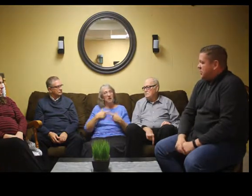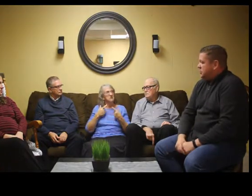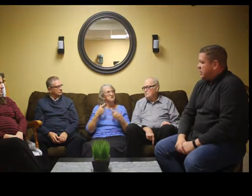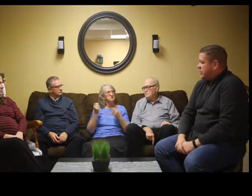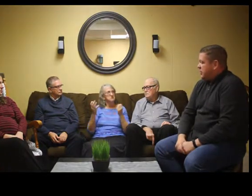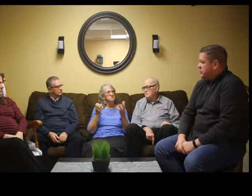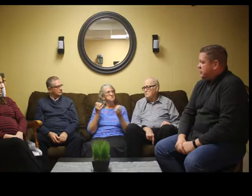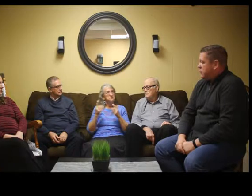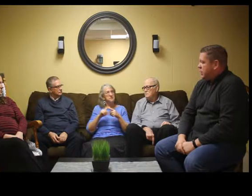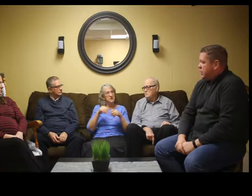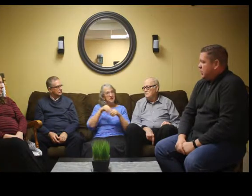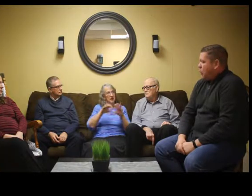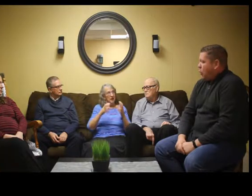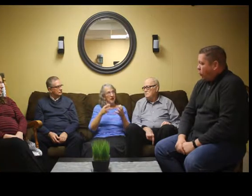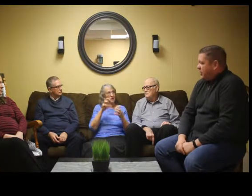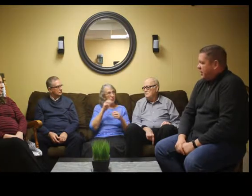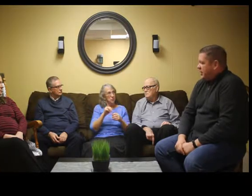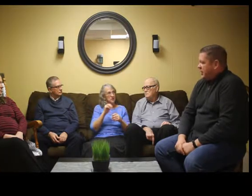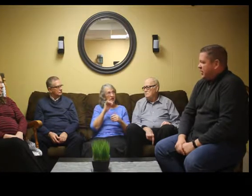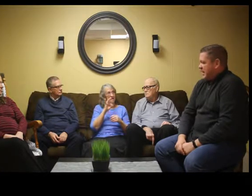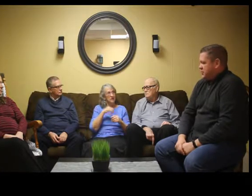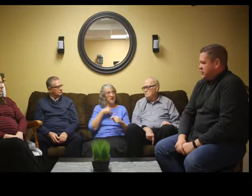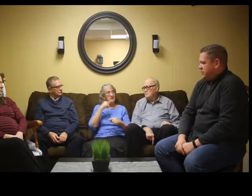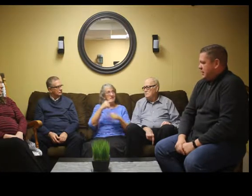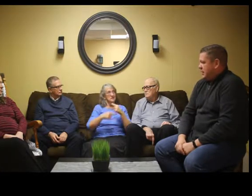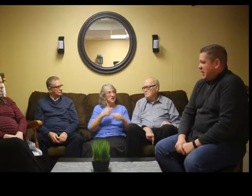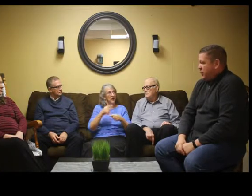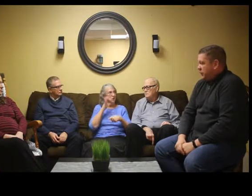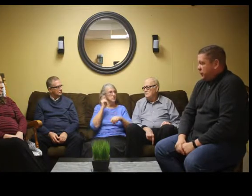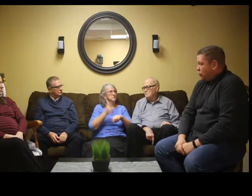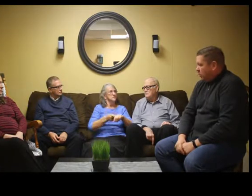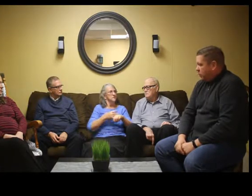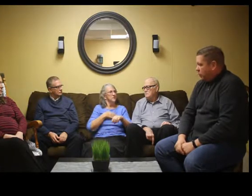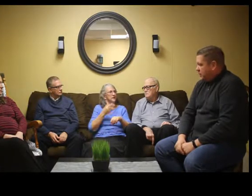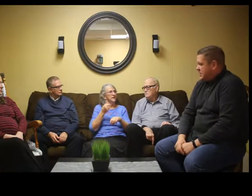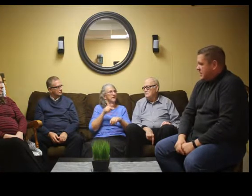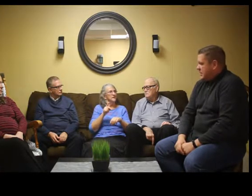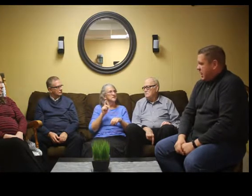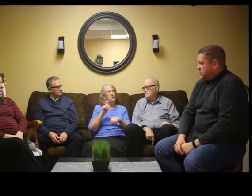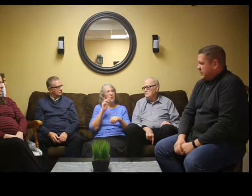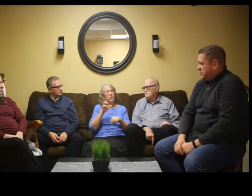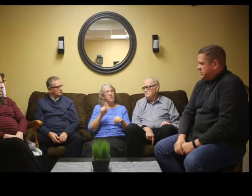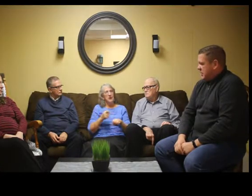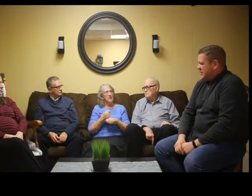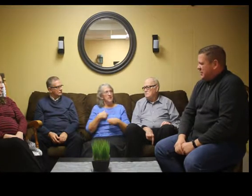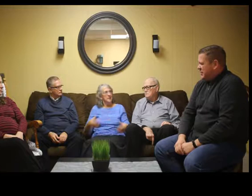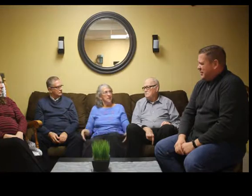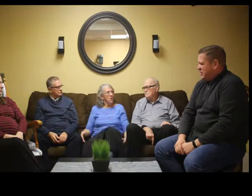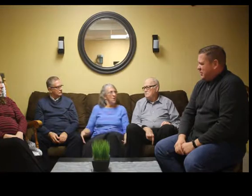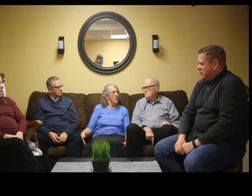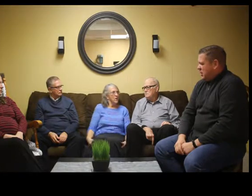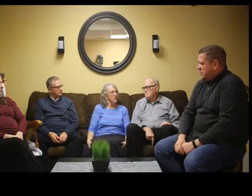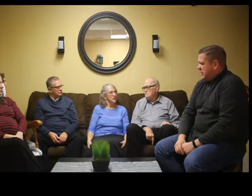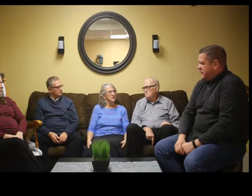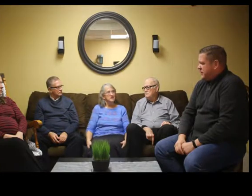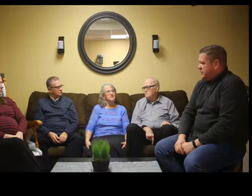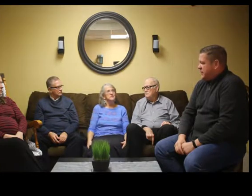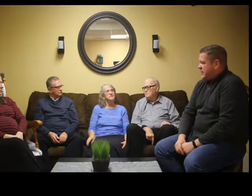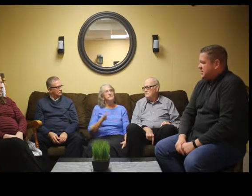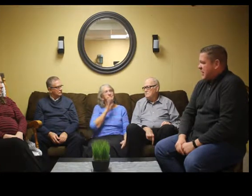sudden we went to oral method in the classroom. Now, when I went to the dormitories, I was able to sign, but you're not going to believe this. If I sign